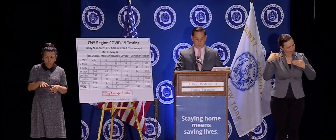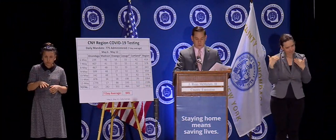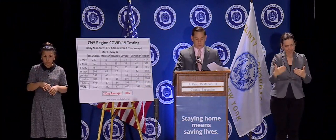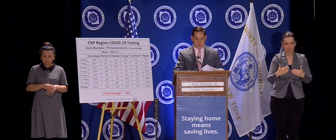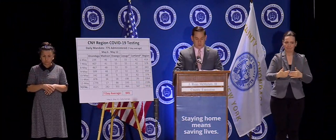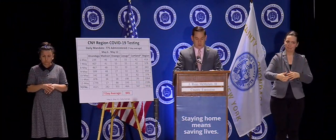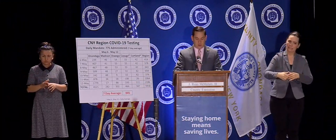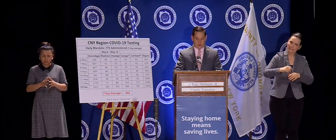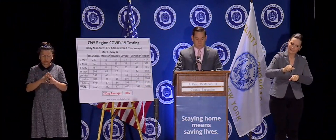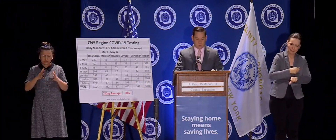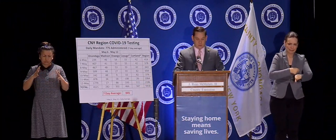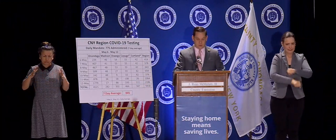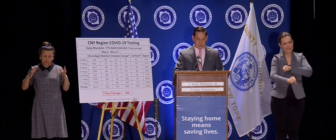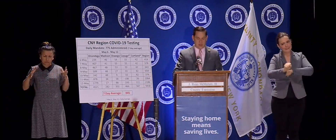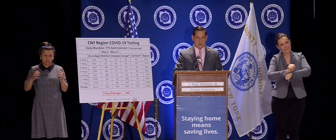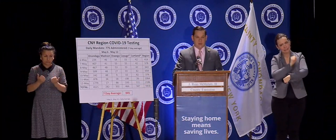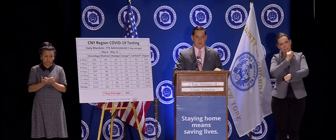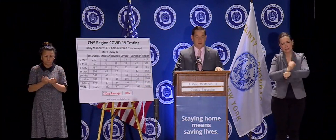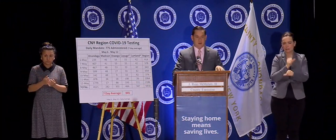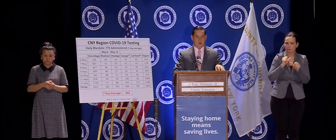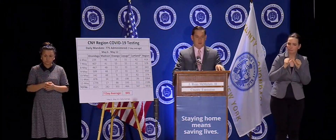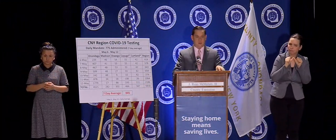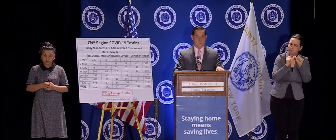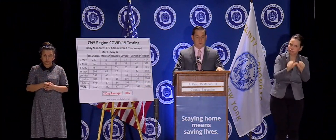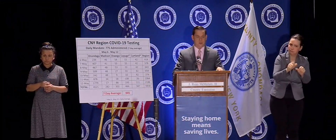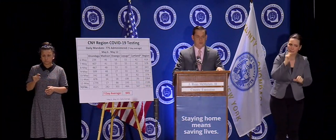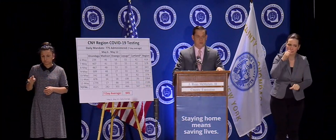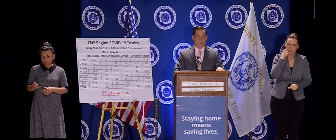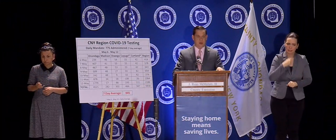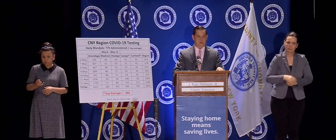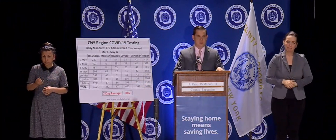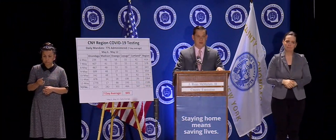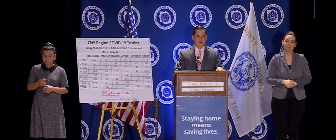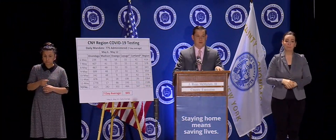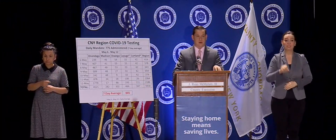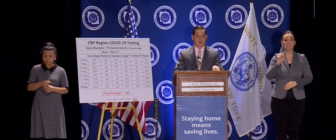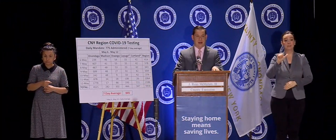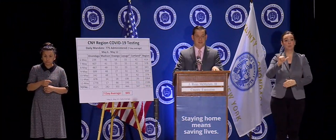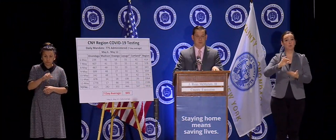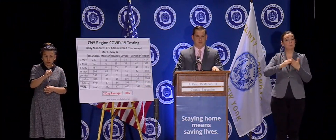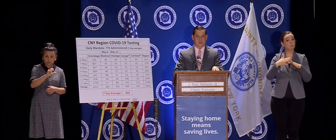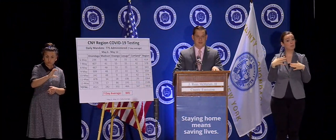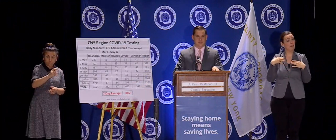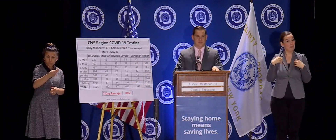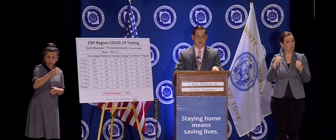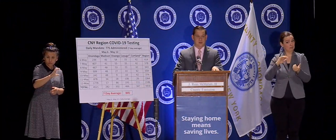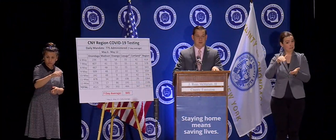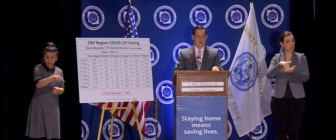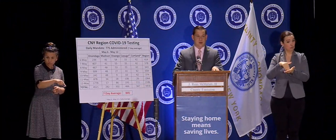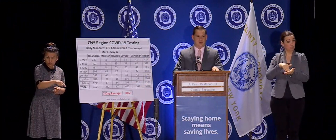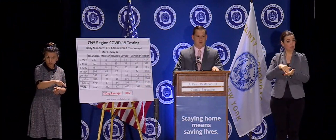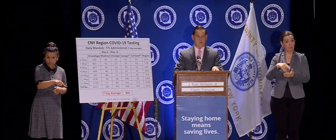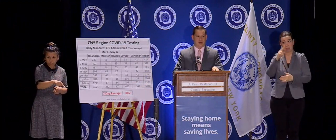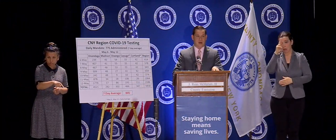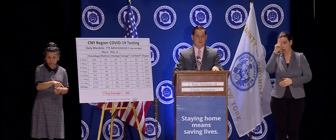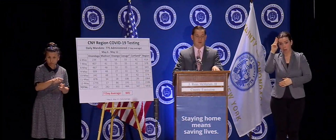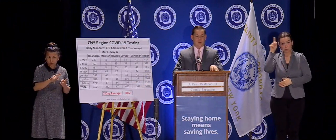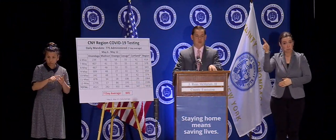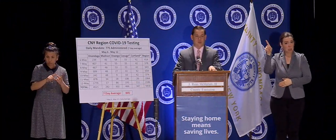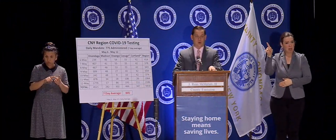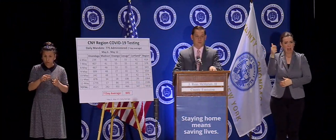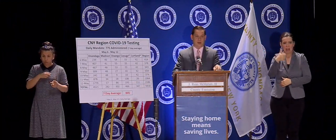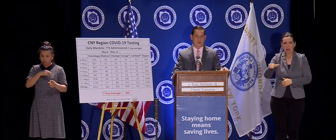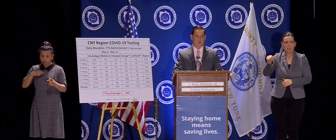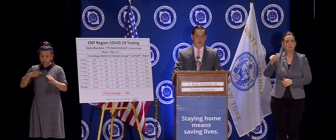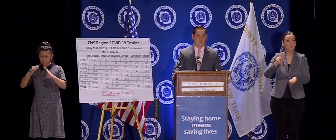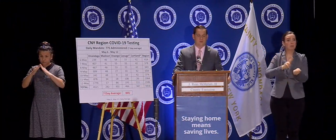We are doing, again, the Syracuse Community Health Center. You have your hospitals testing. We have our